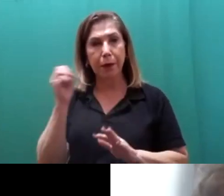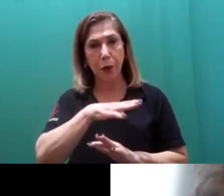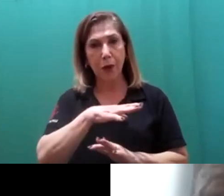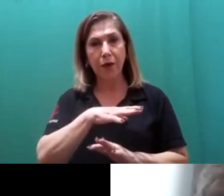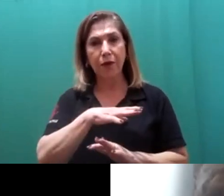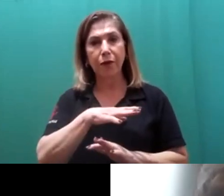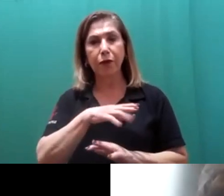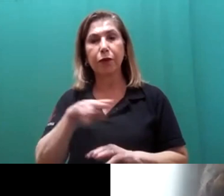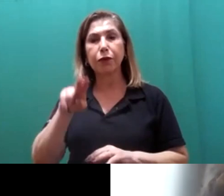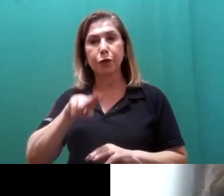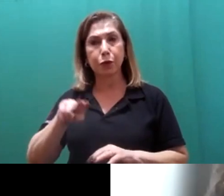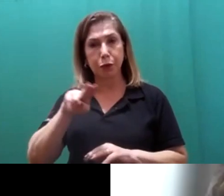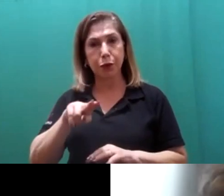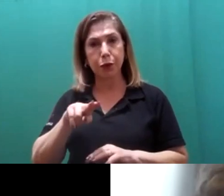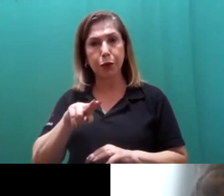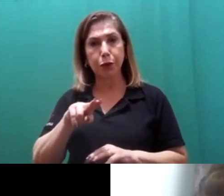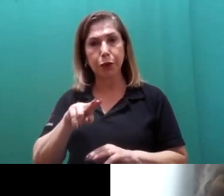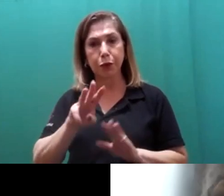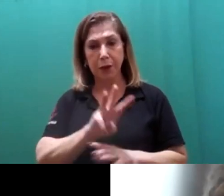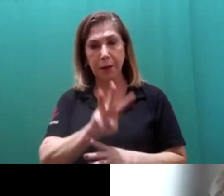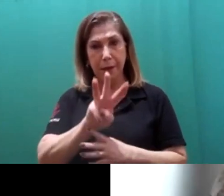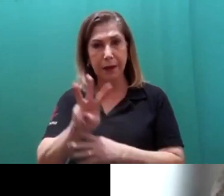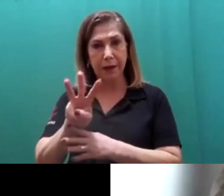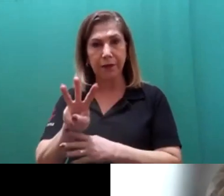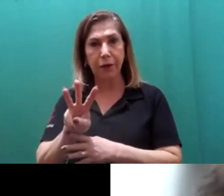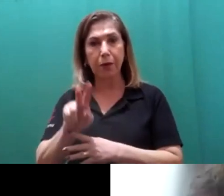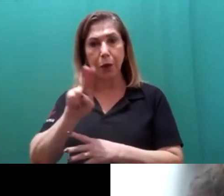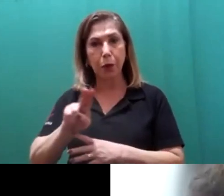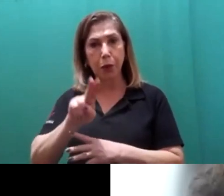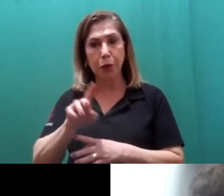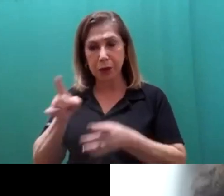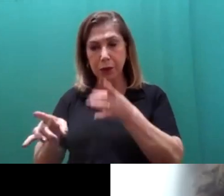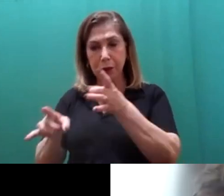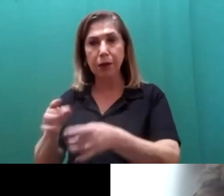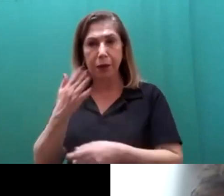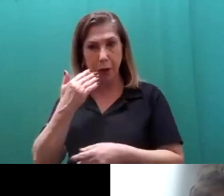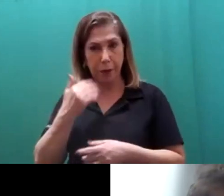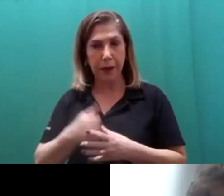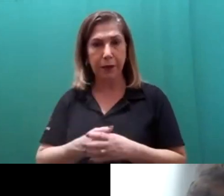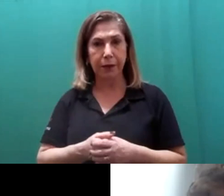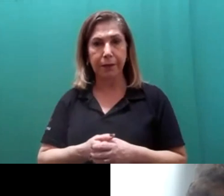before in the comments, by establishing, let's say, a